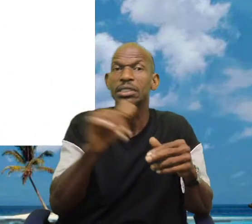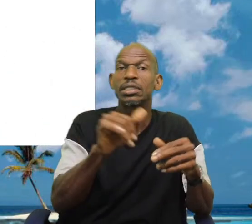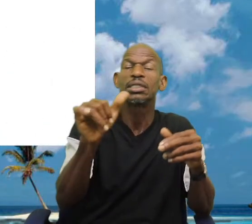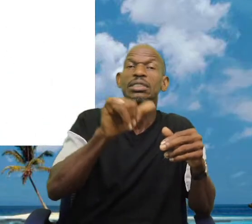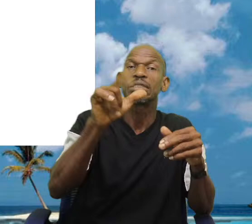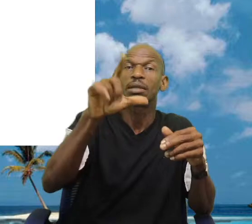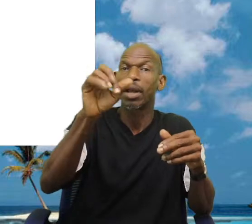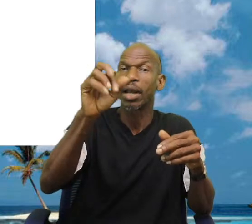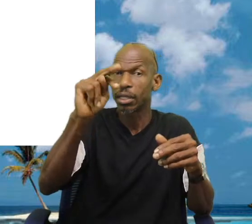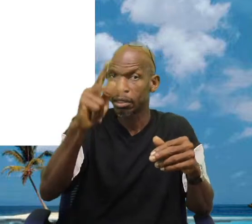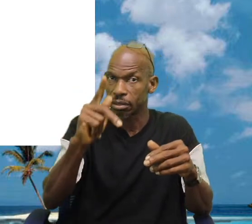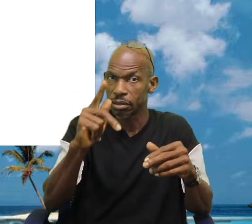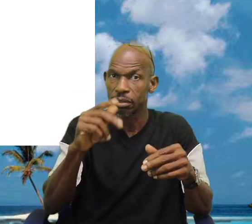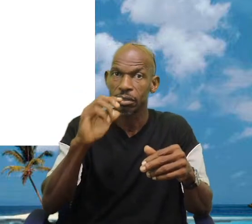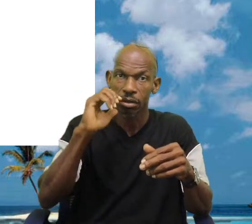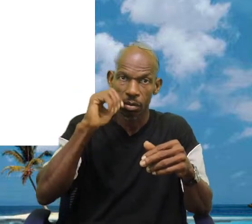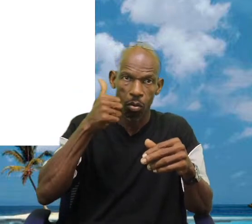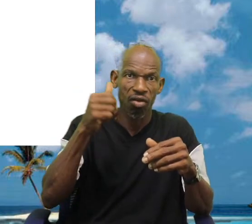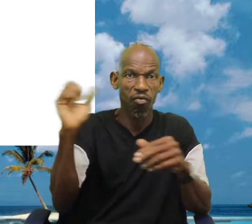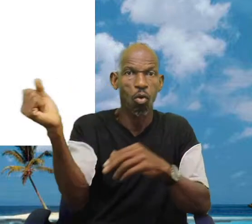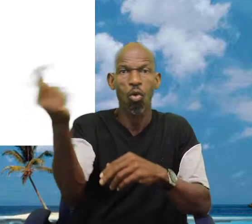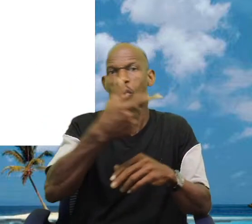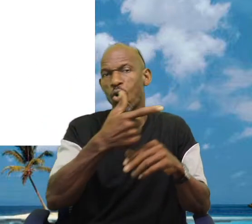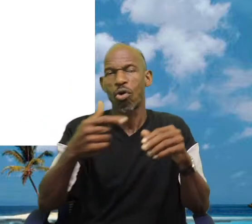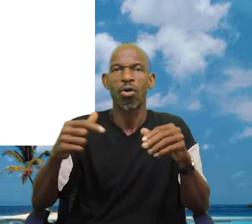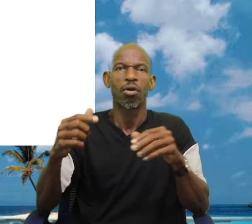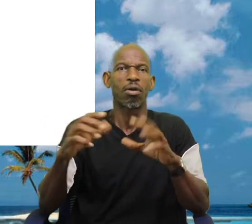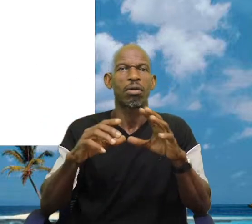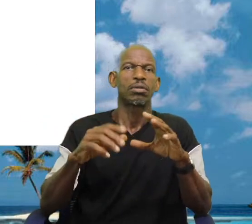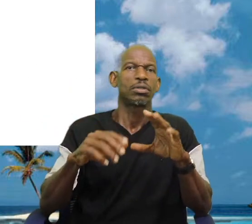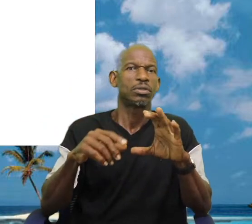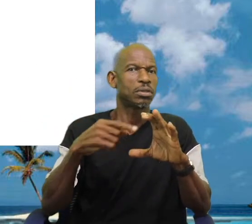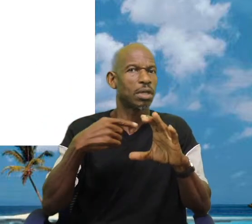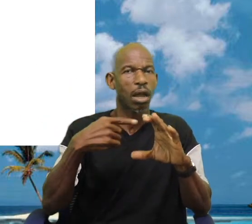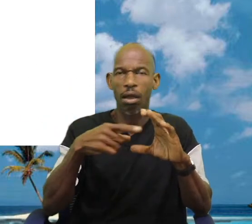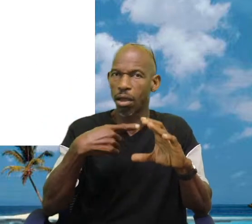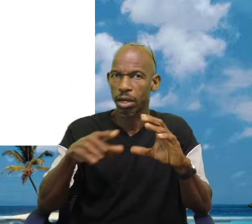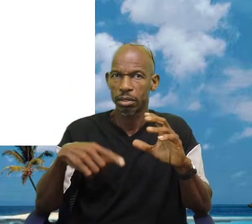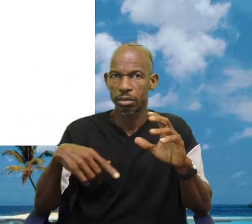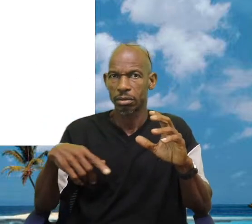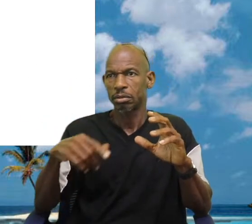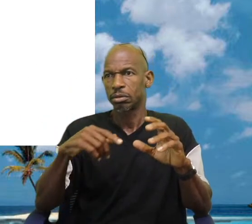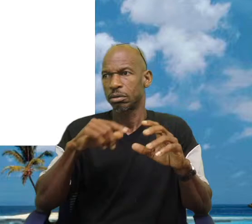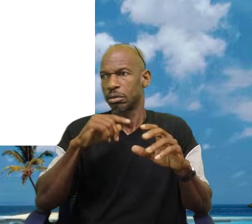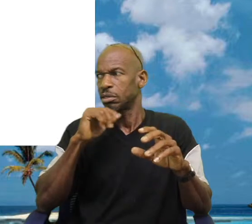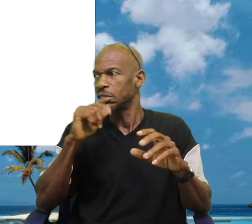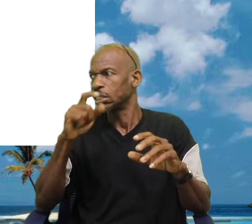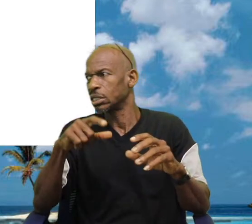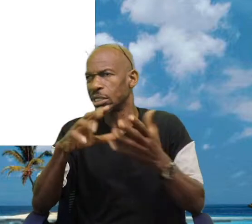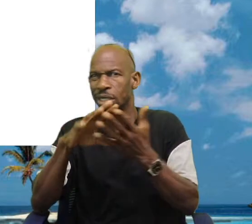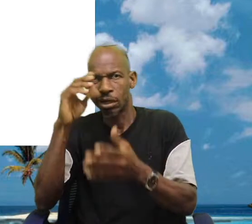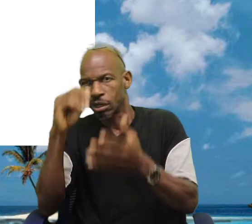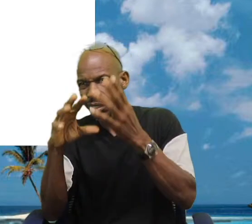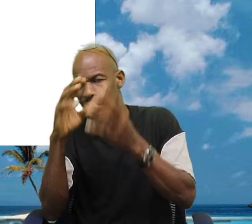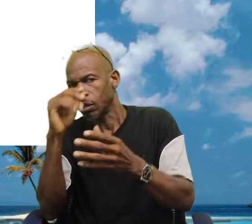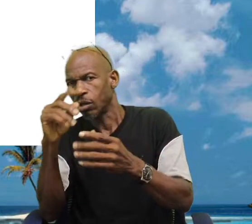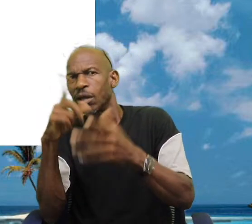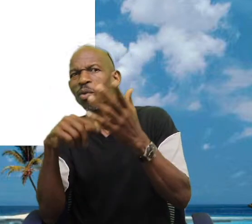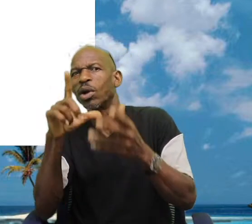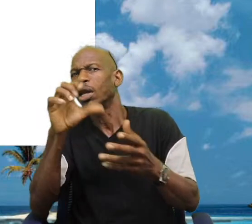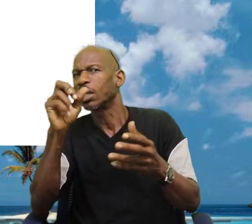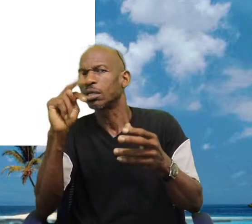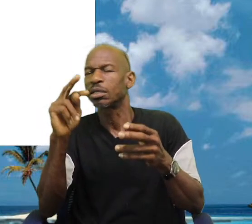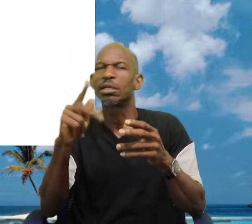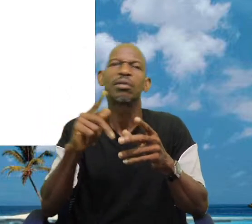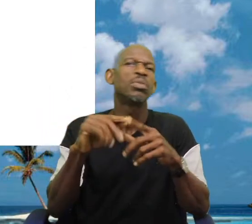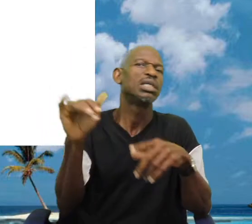link we're going to be using for all our online classes. So you don't need to be saying, send me the link. I will still send it, but that